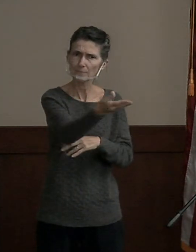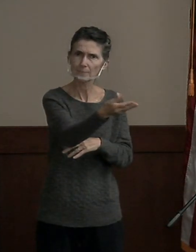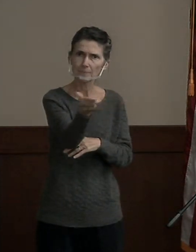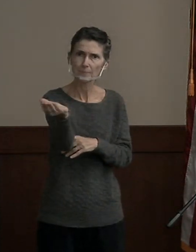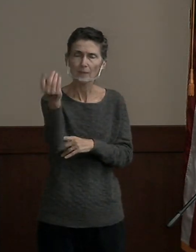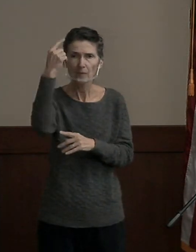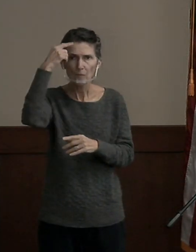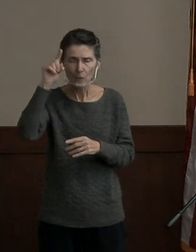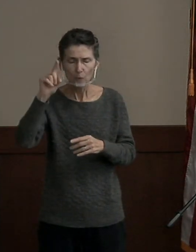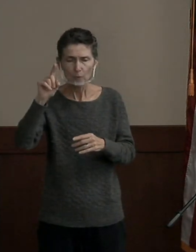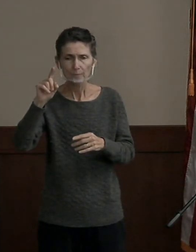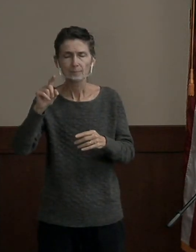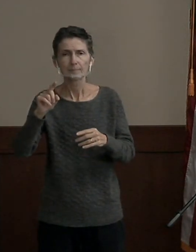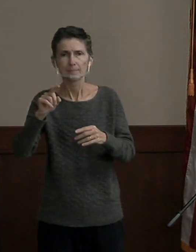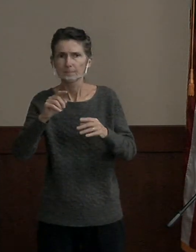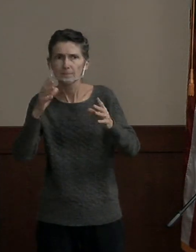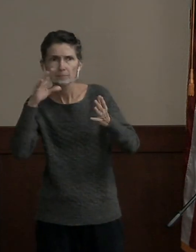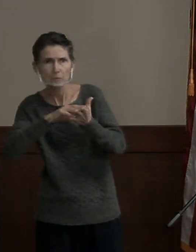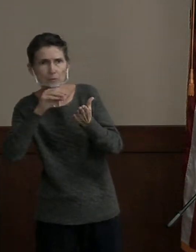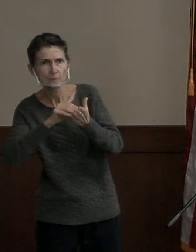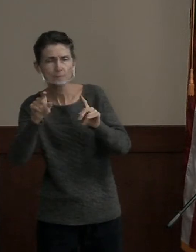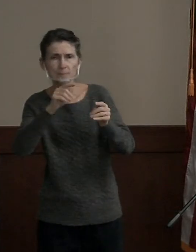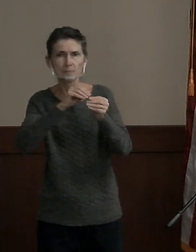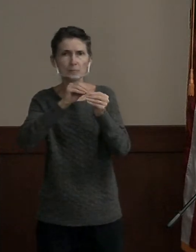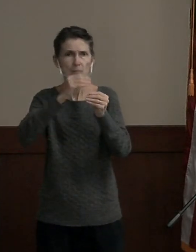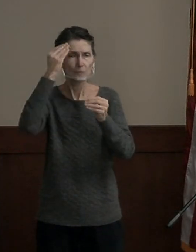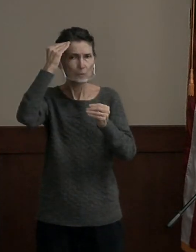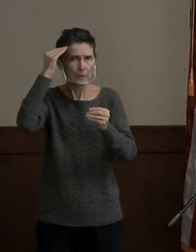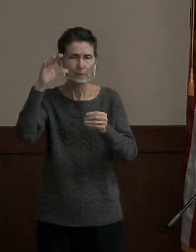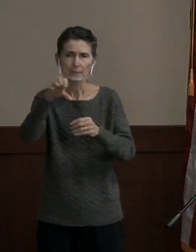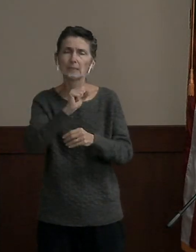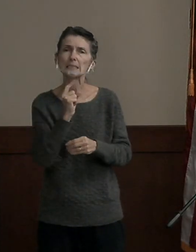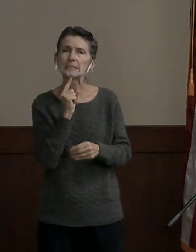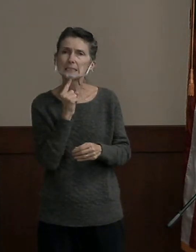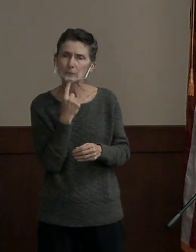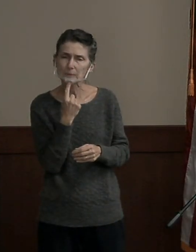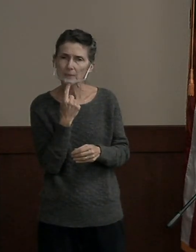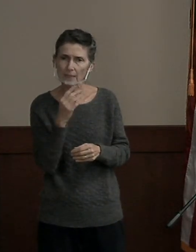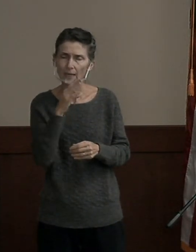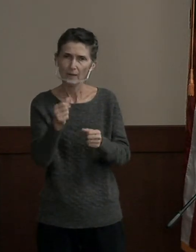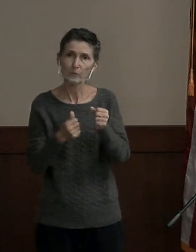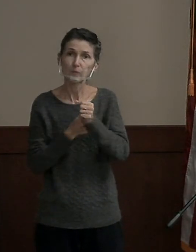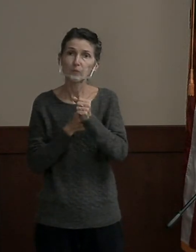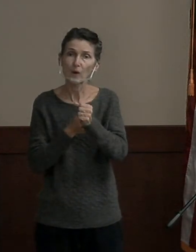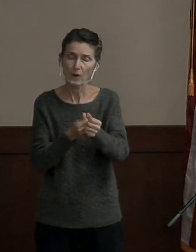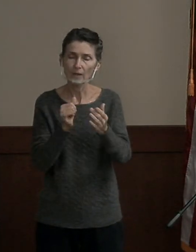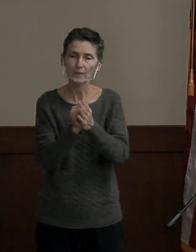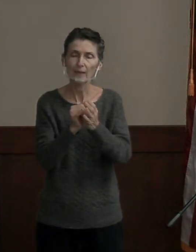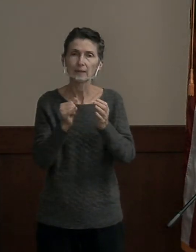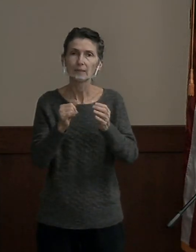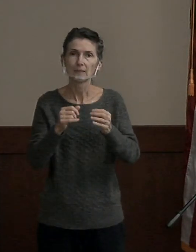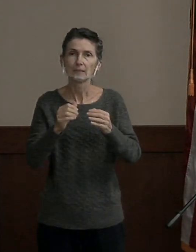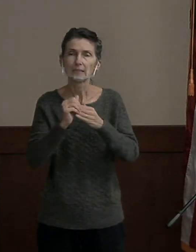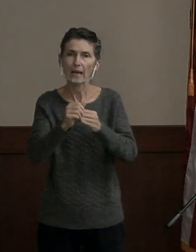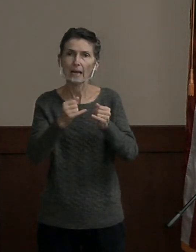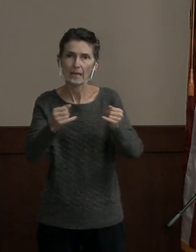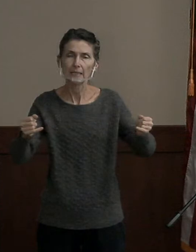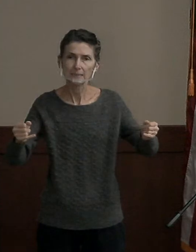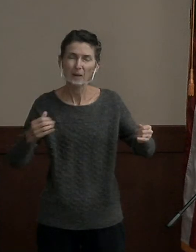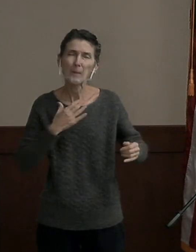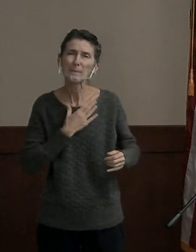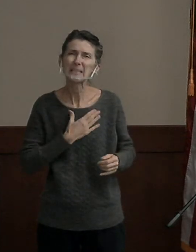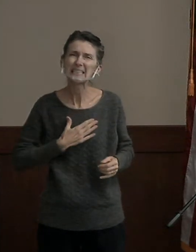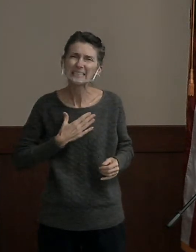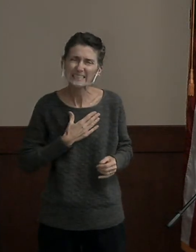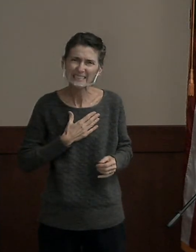for staying informed, for taking this seriously, and for following the guidance that Earl has provided.